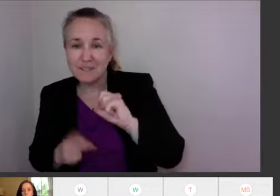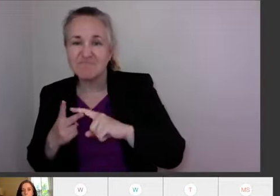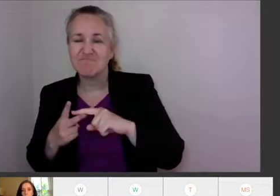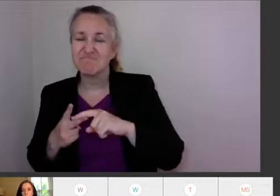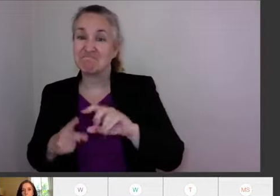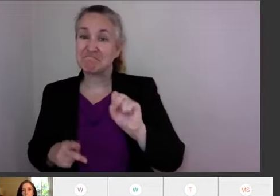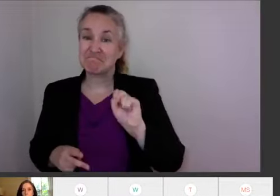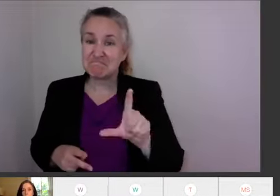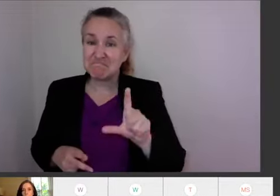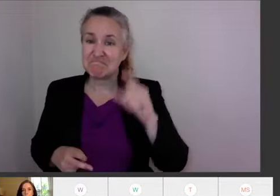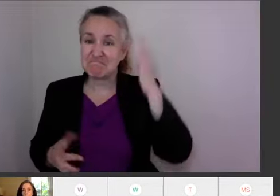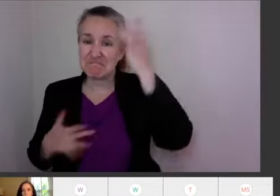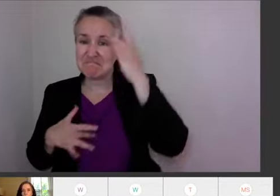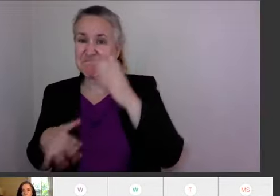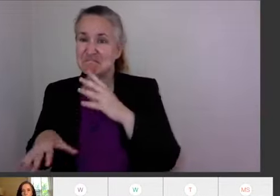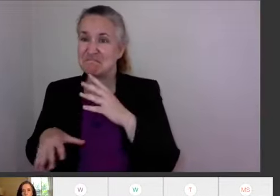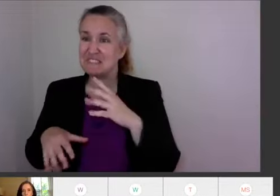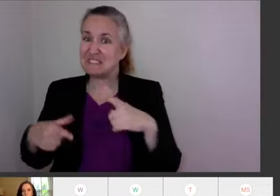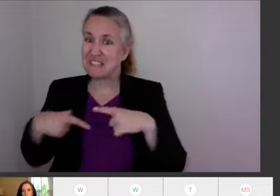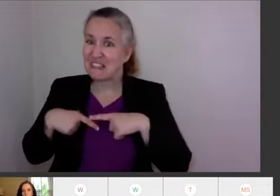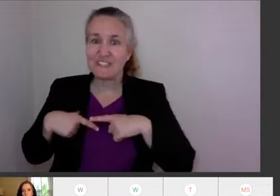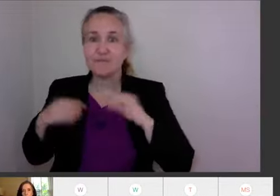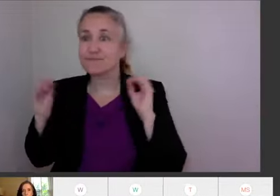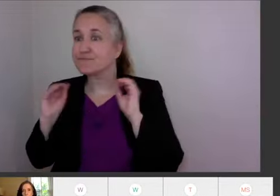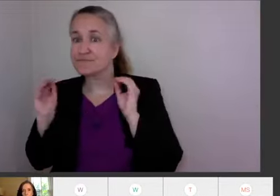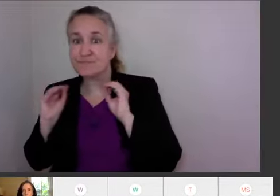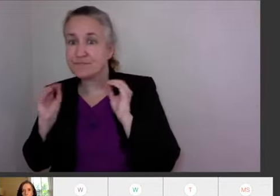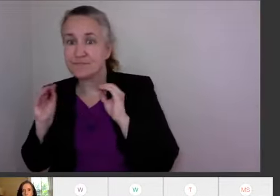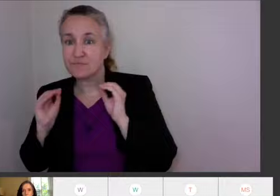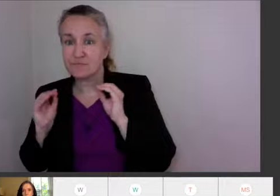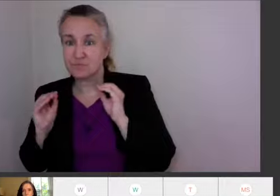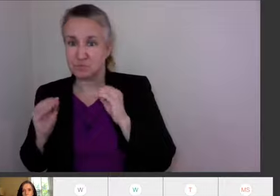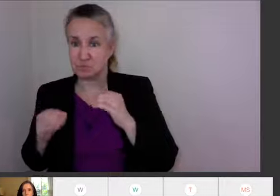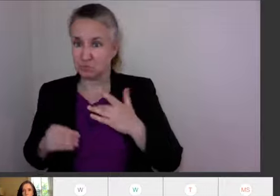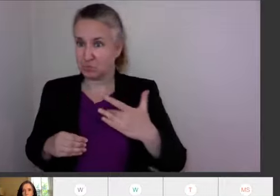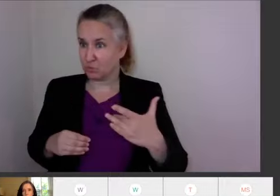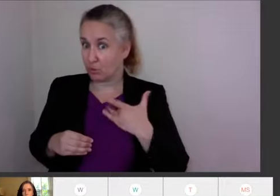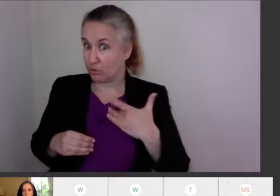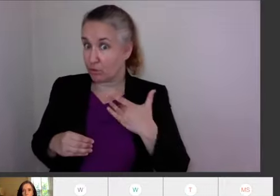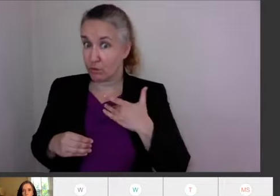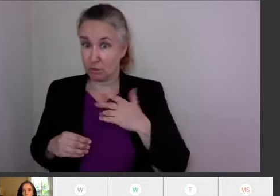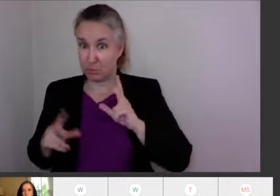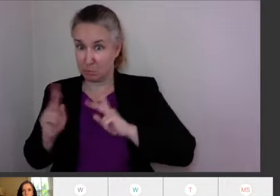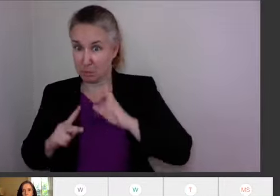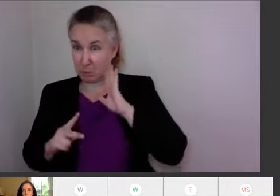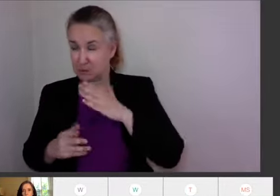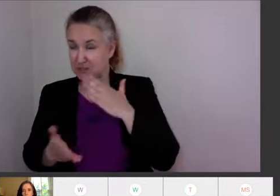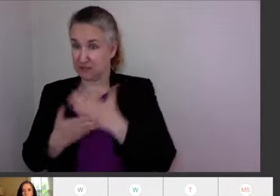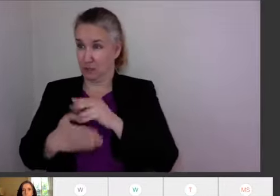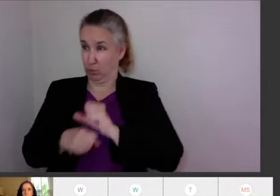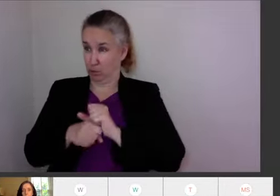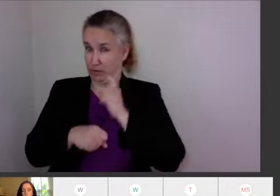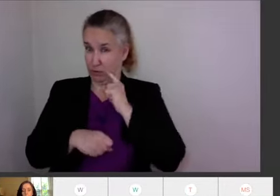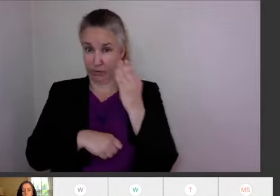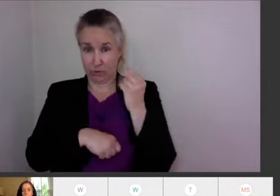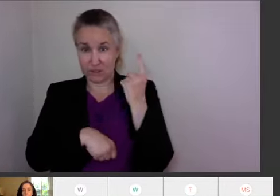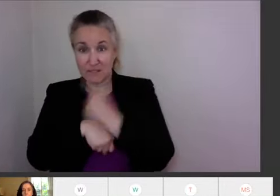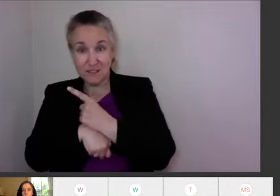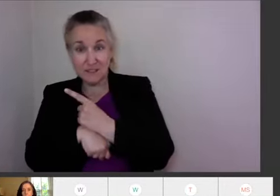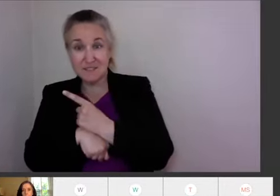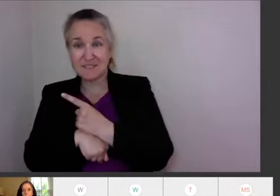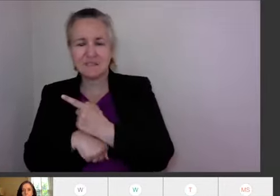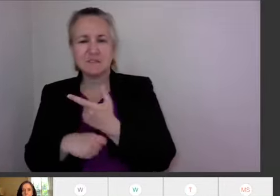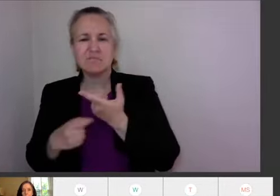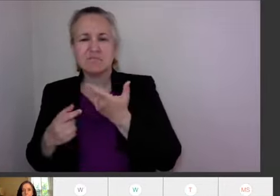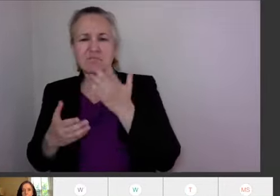there concern that without a safety net, people would voluntarily stop working for 14 days? What's the message to those employees and